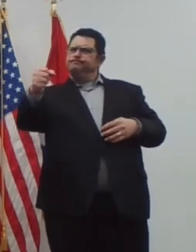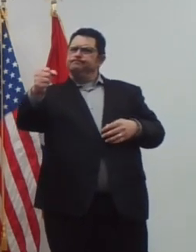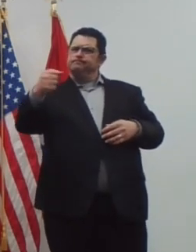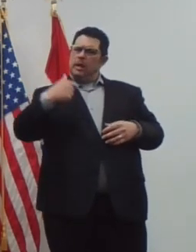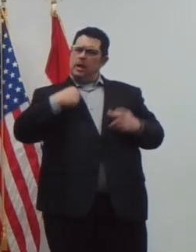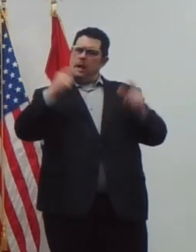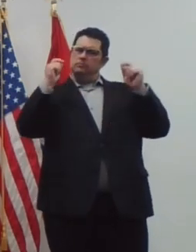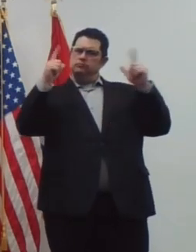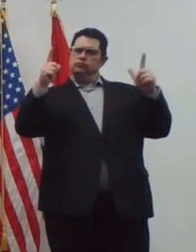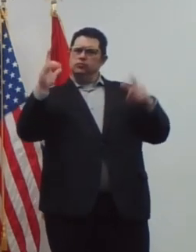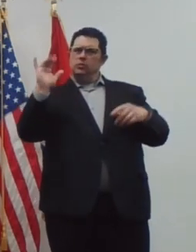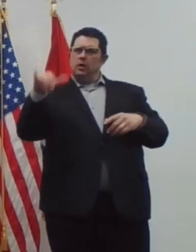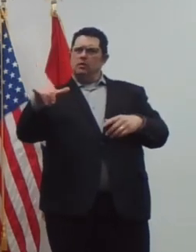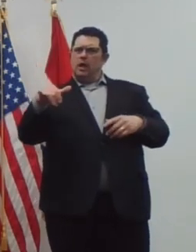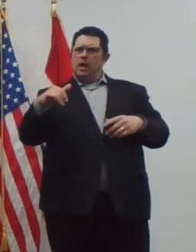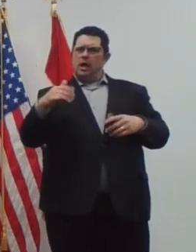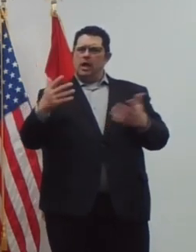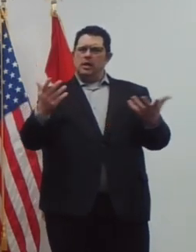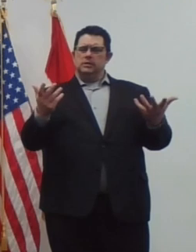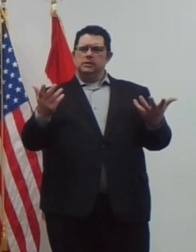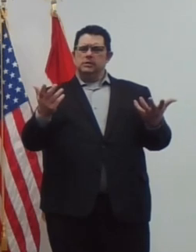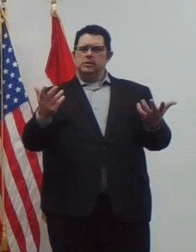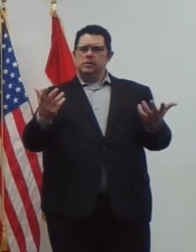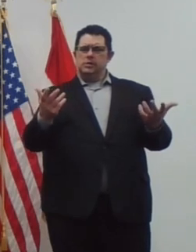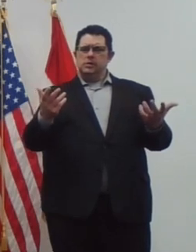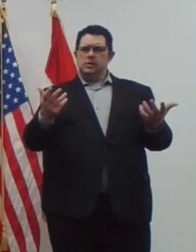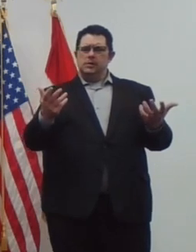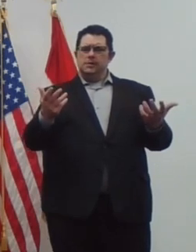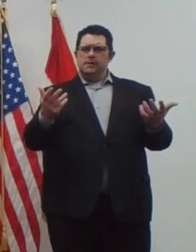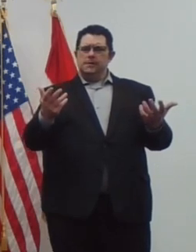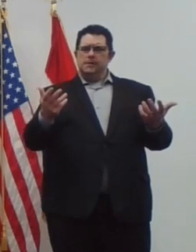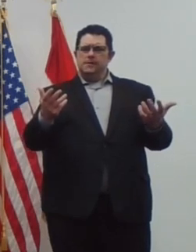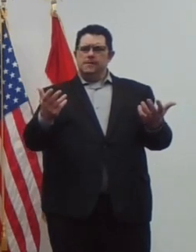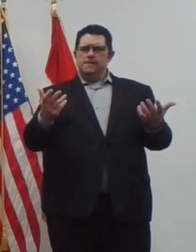become such a question. The